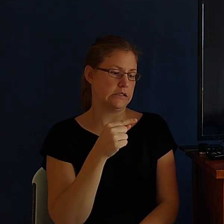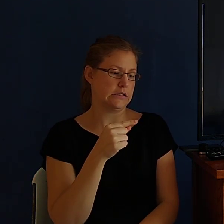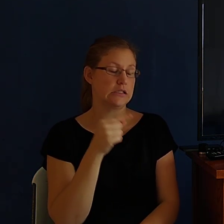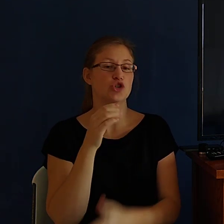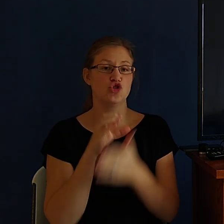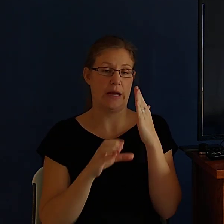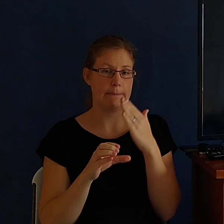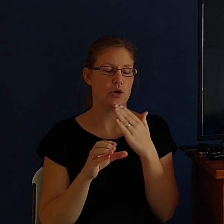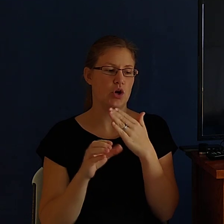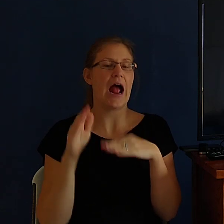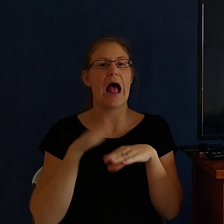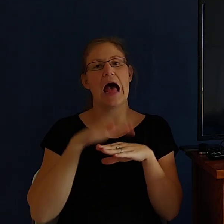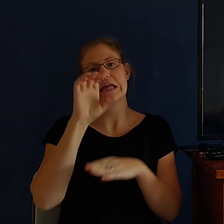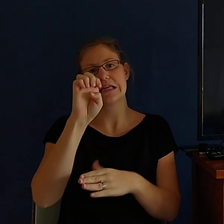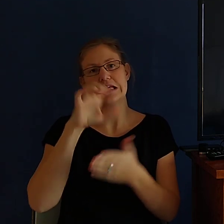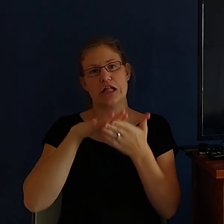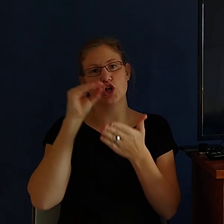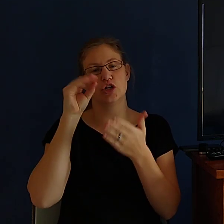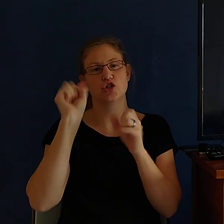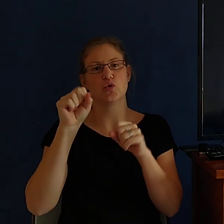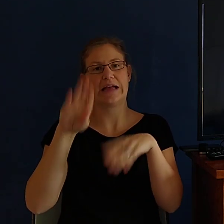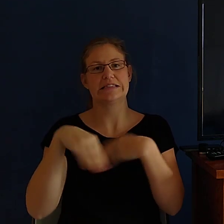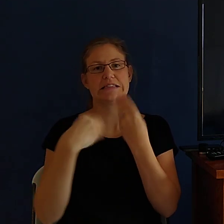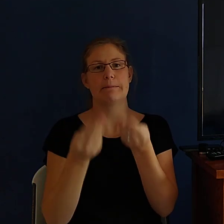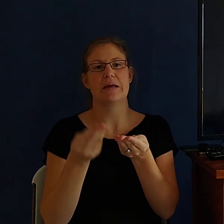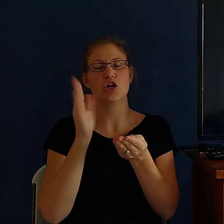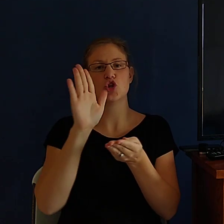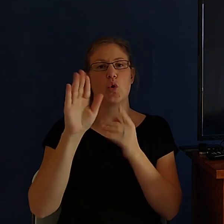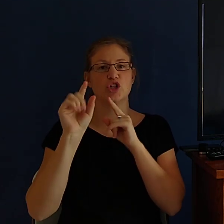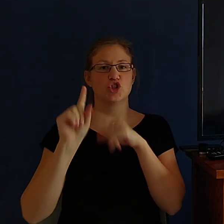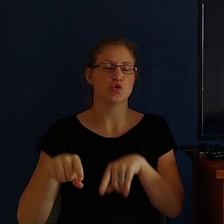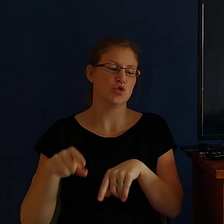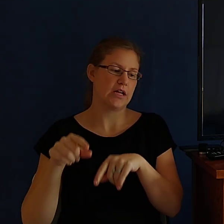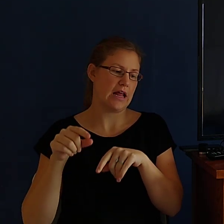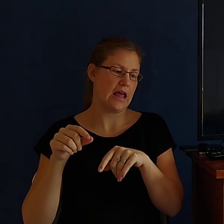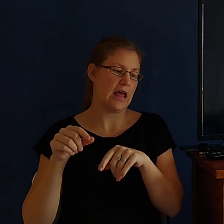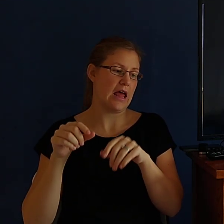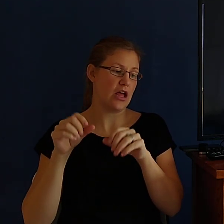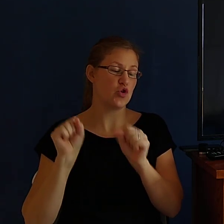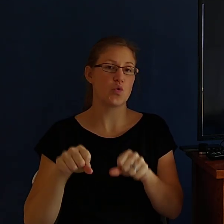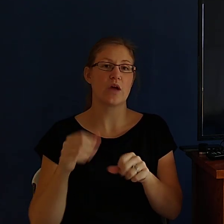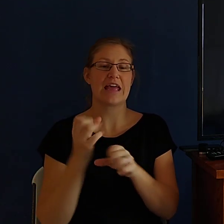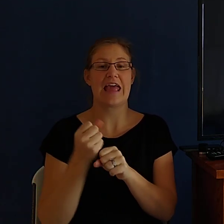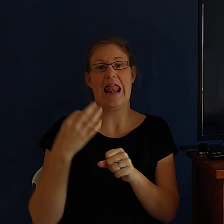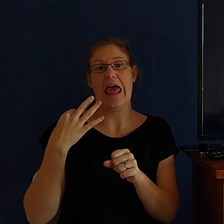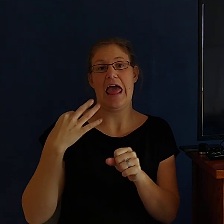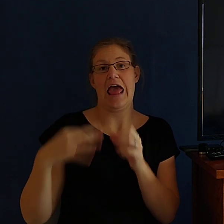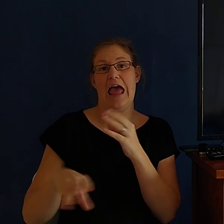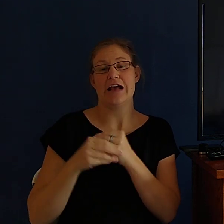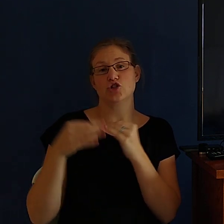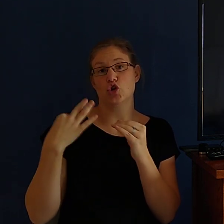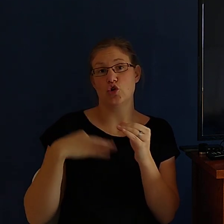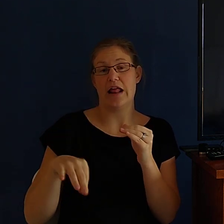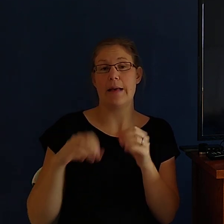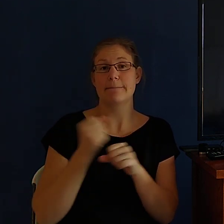chapter on e-learning, so you can submit your solution and you can get an extra credits, and make sure to submit your